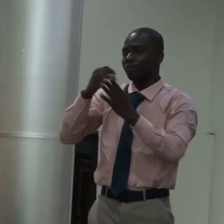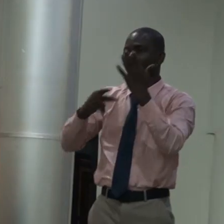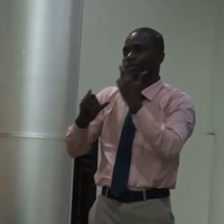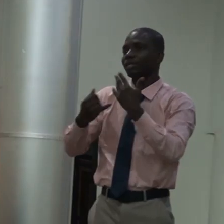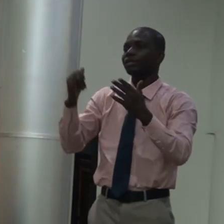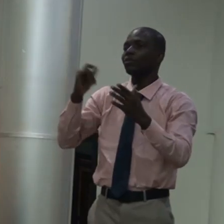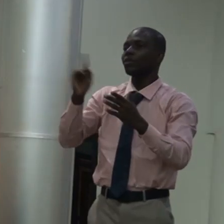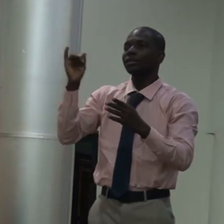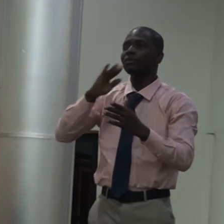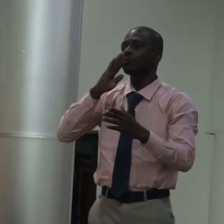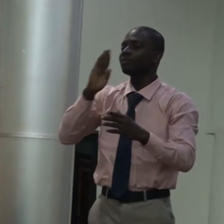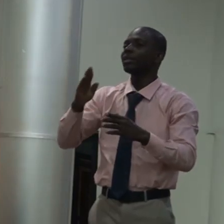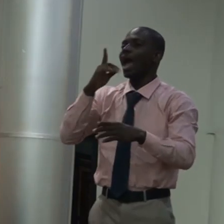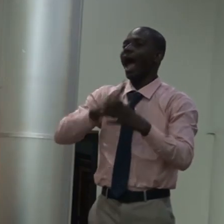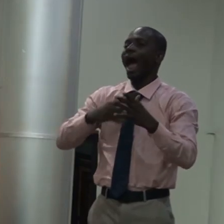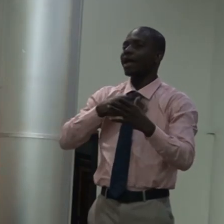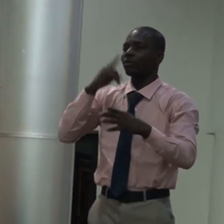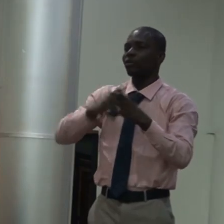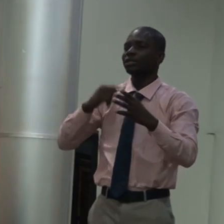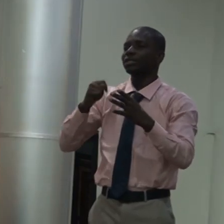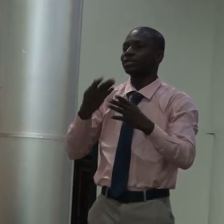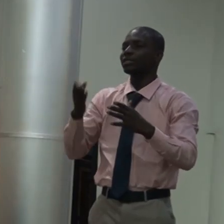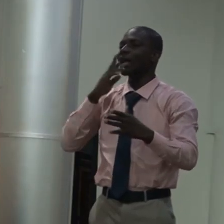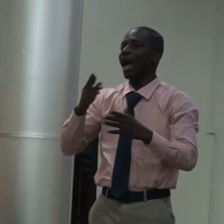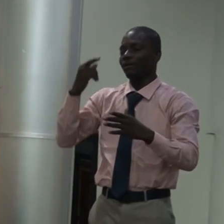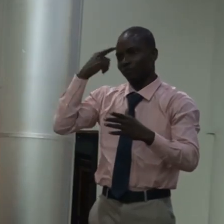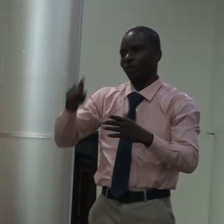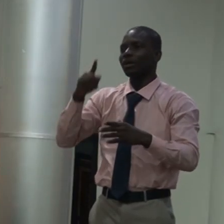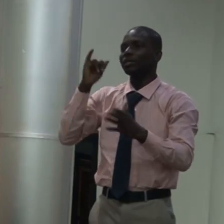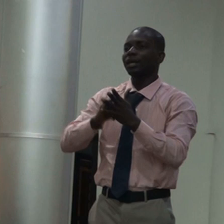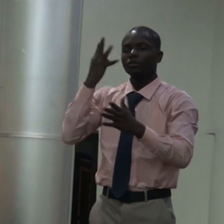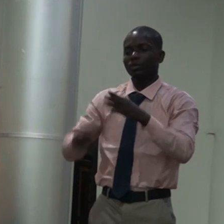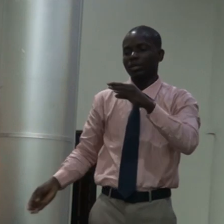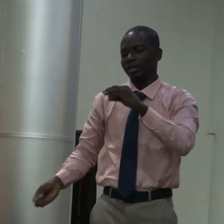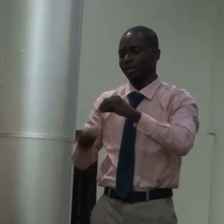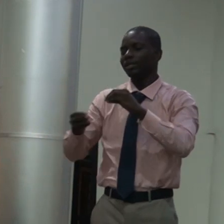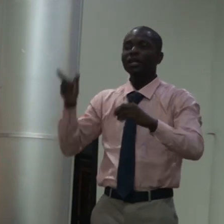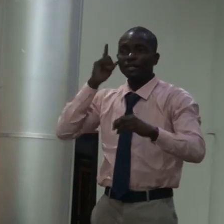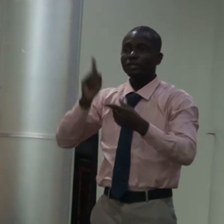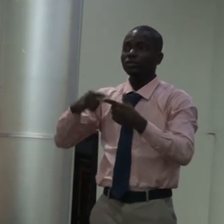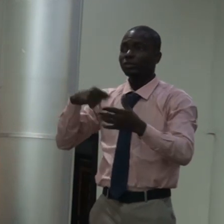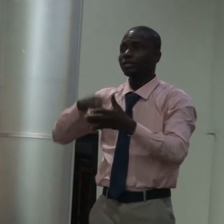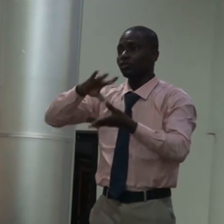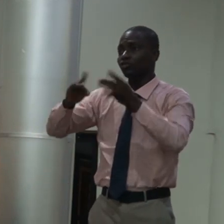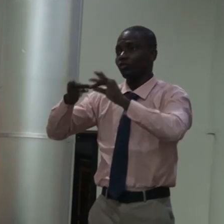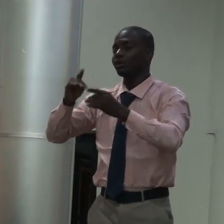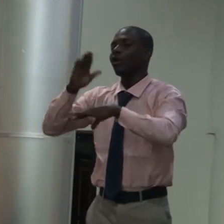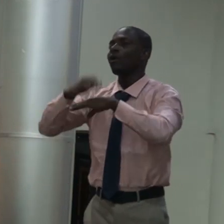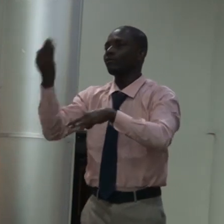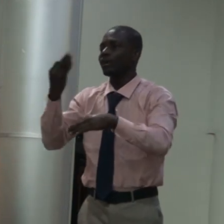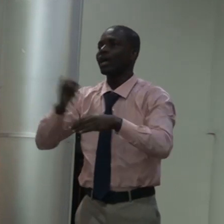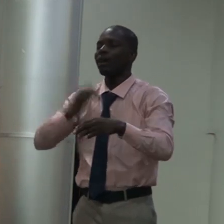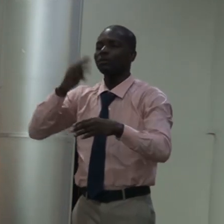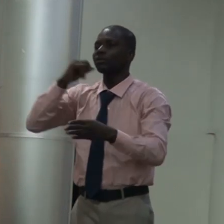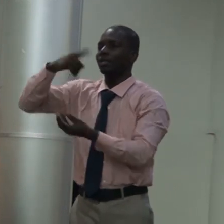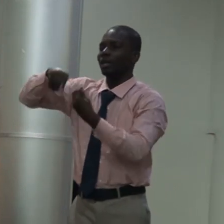they will be and what the things are for, that was attached. Now listen to this story. On Friday, because I was out